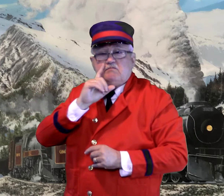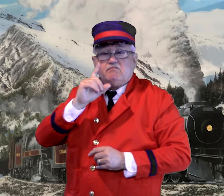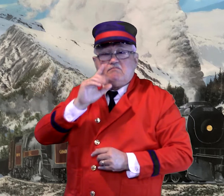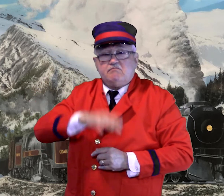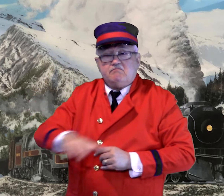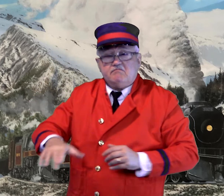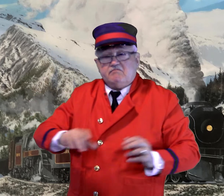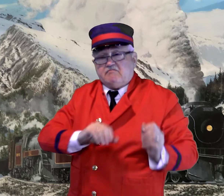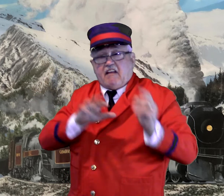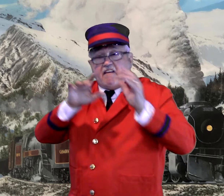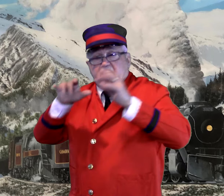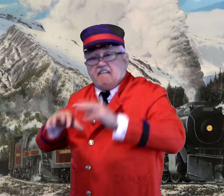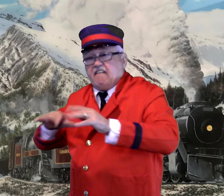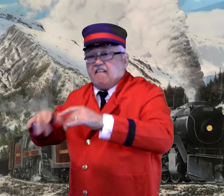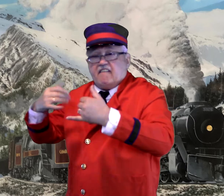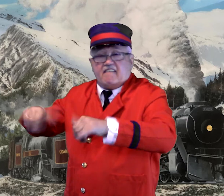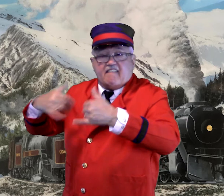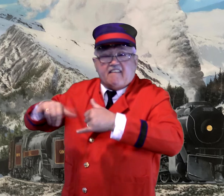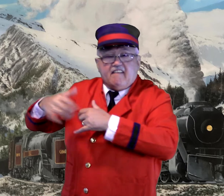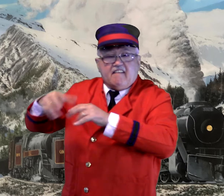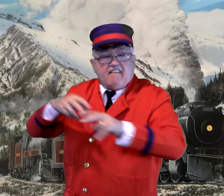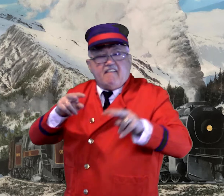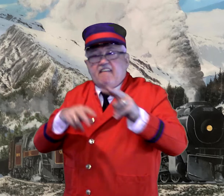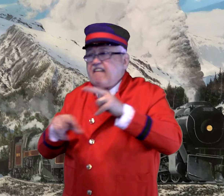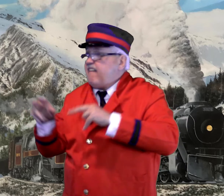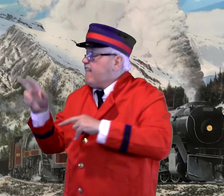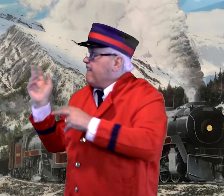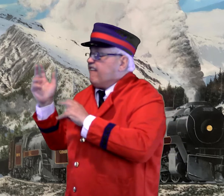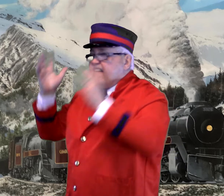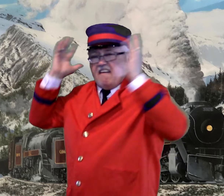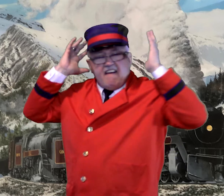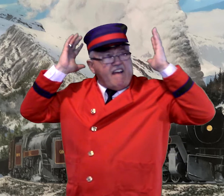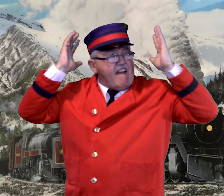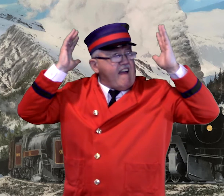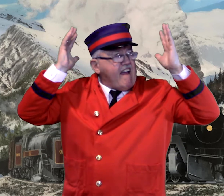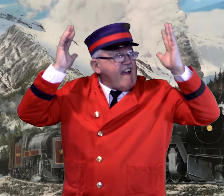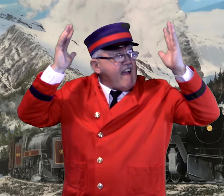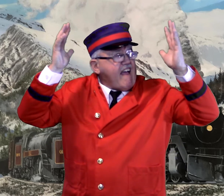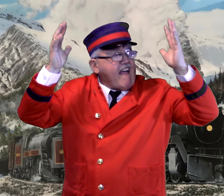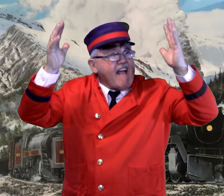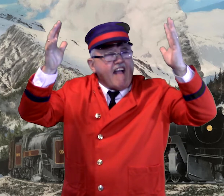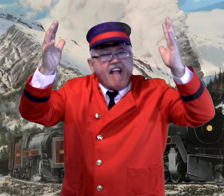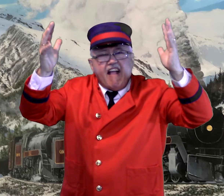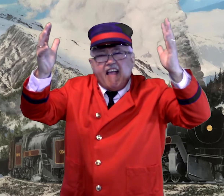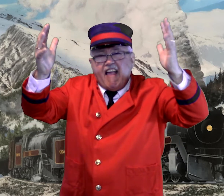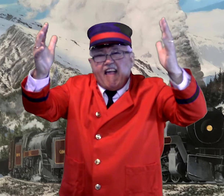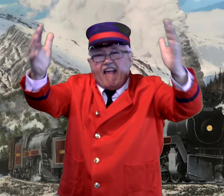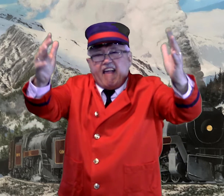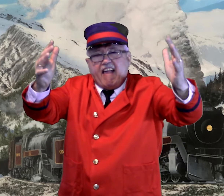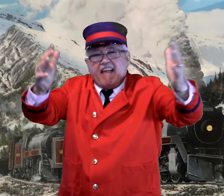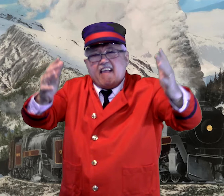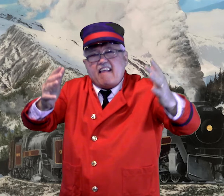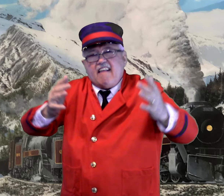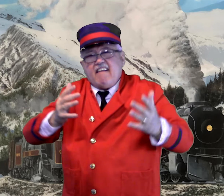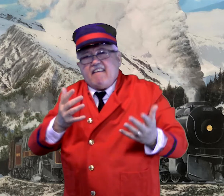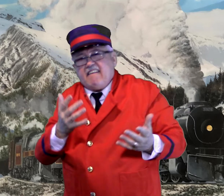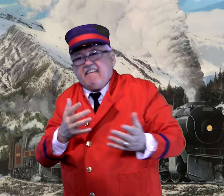talking, having cigarettes. The children got off and in the middle of the forest continued to play along the